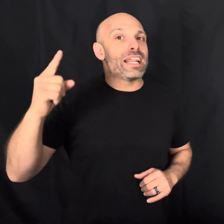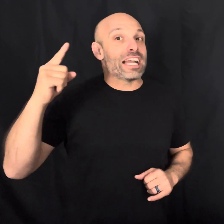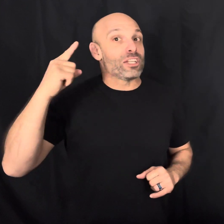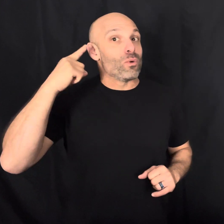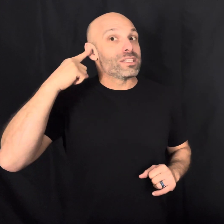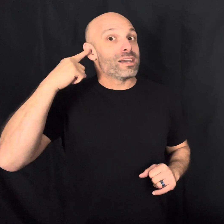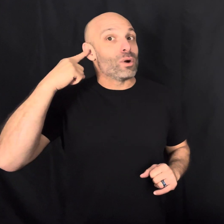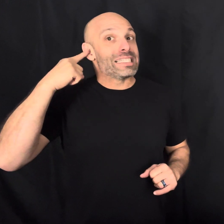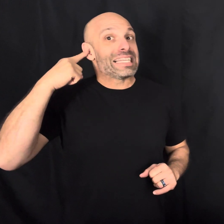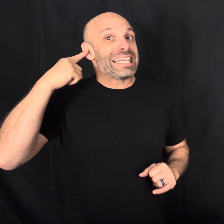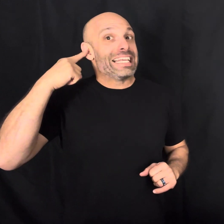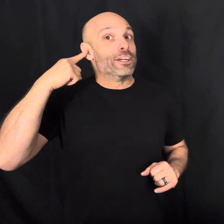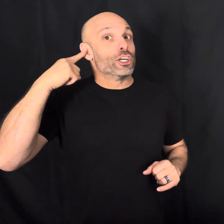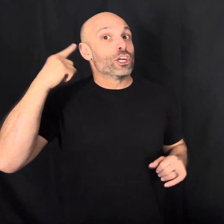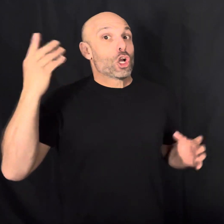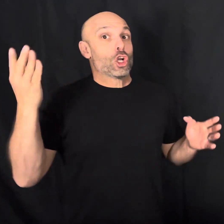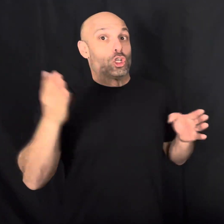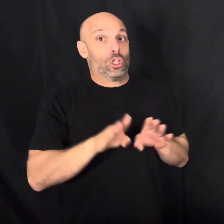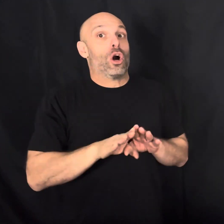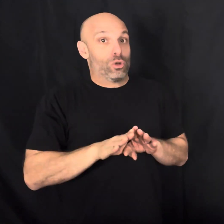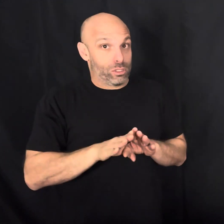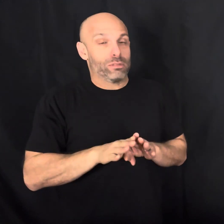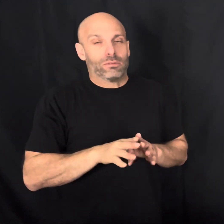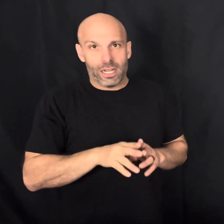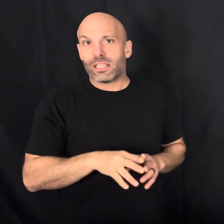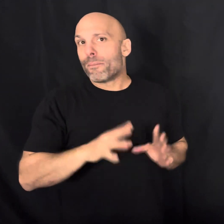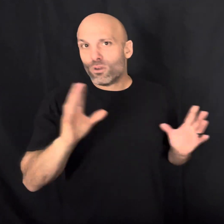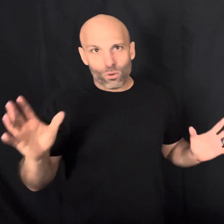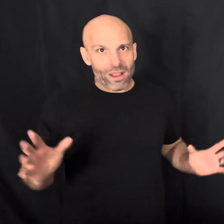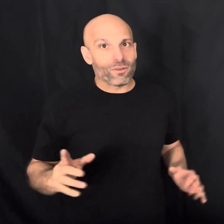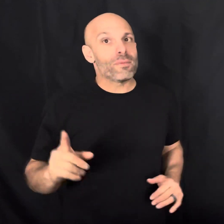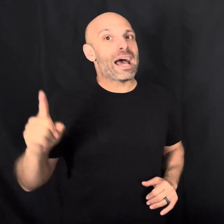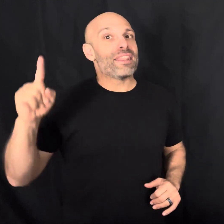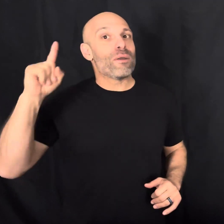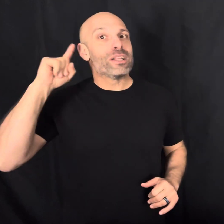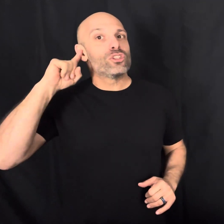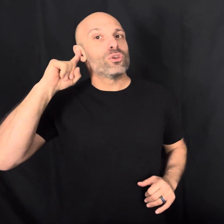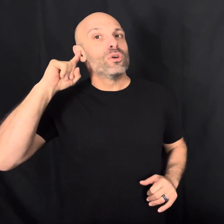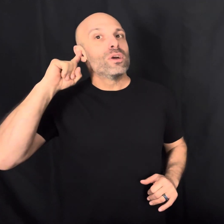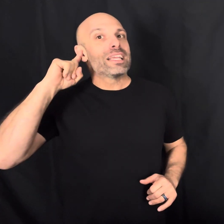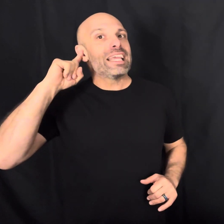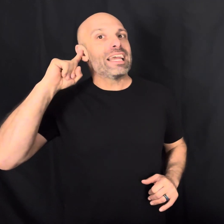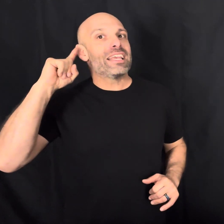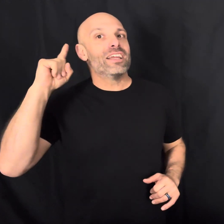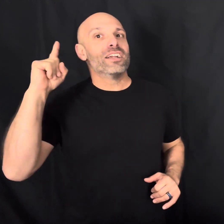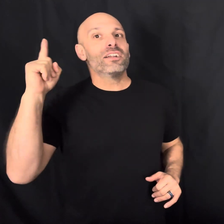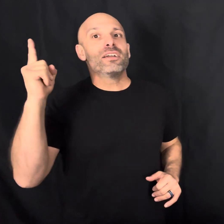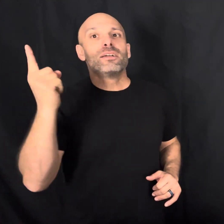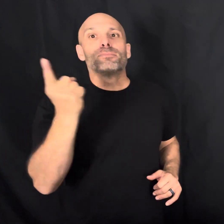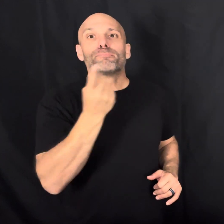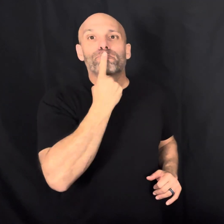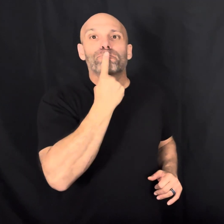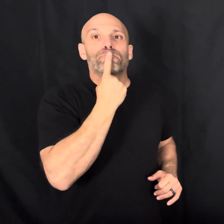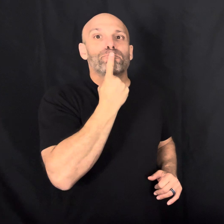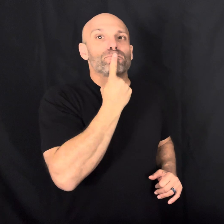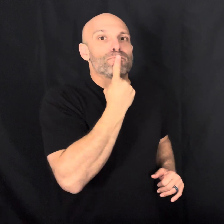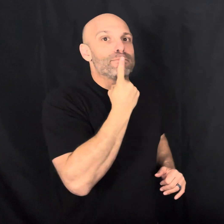actually was ear closed, right? They moved away from that and they went to can't hear and